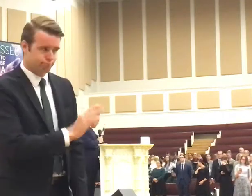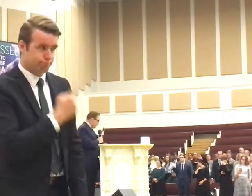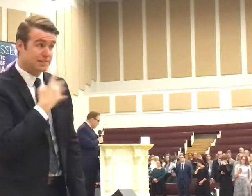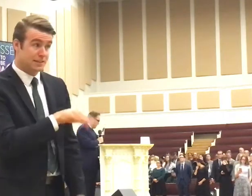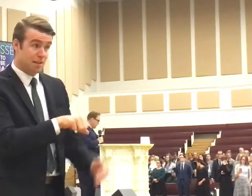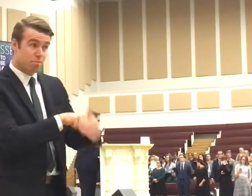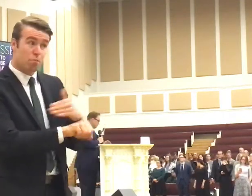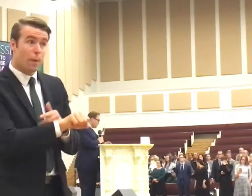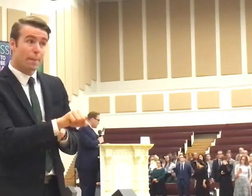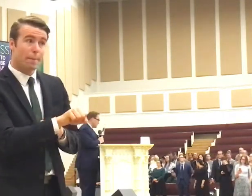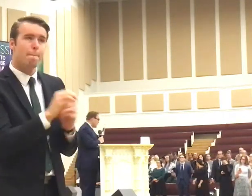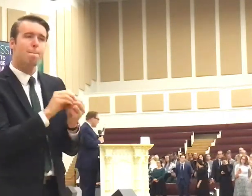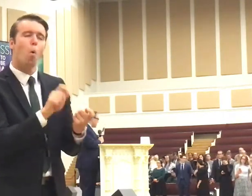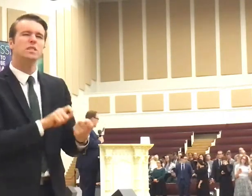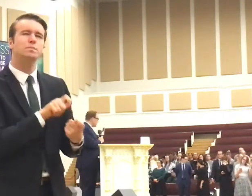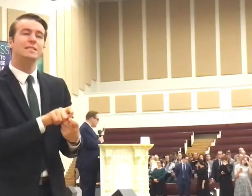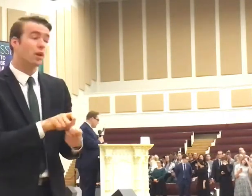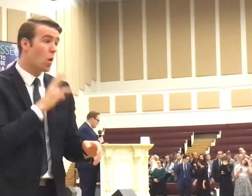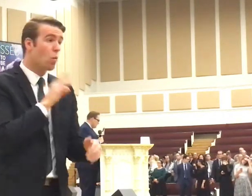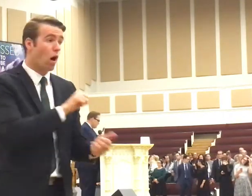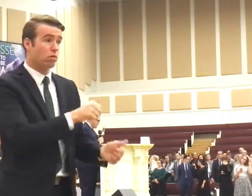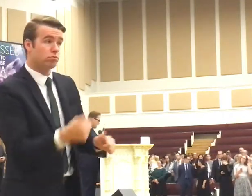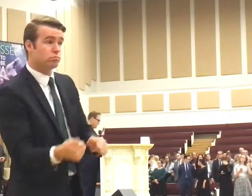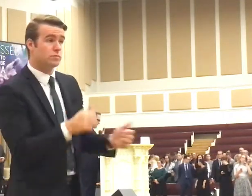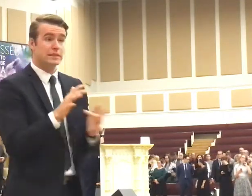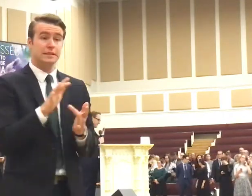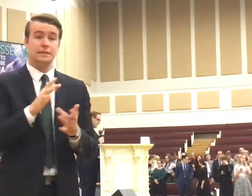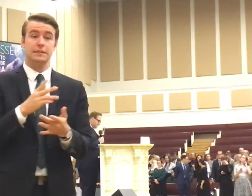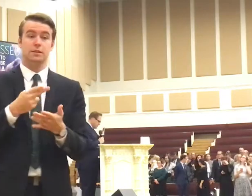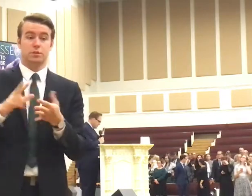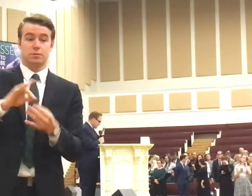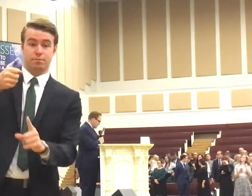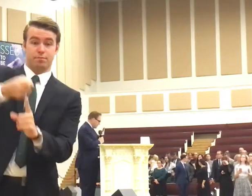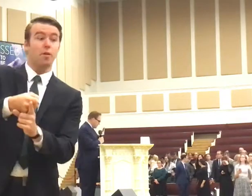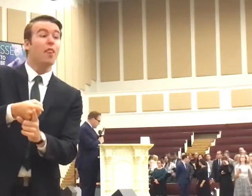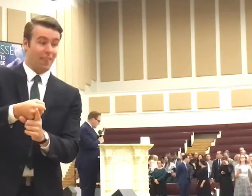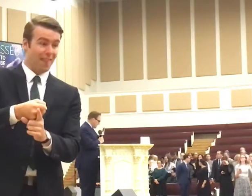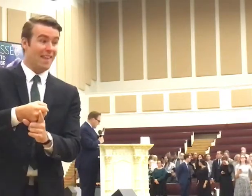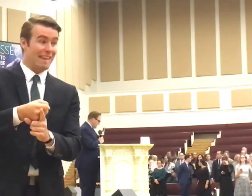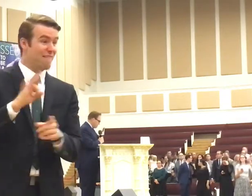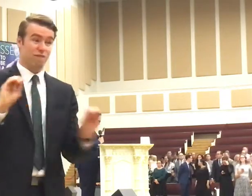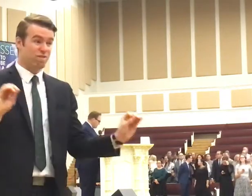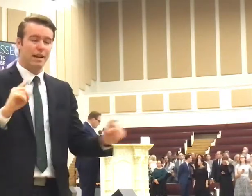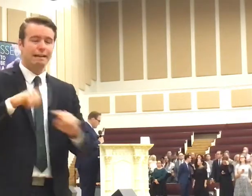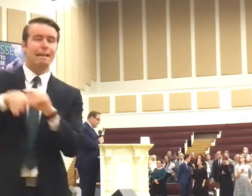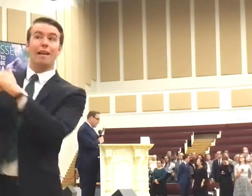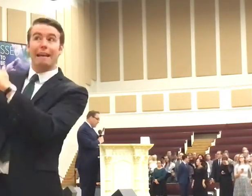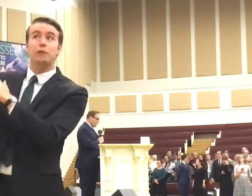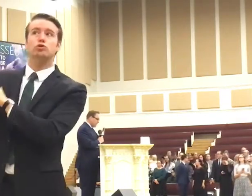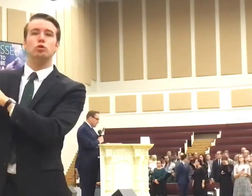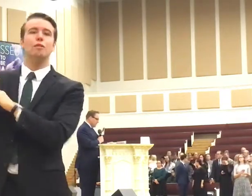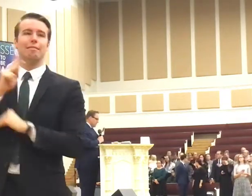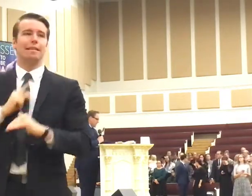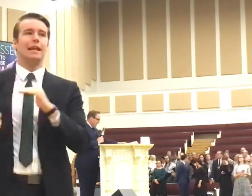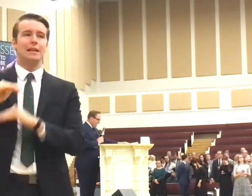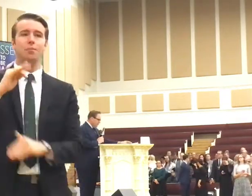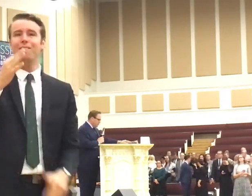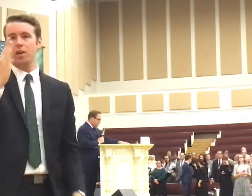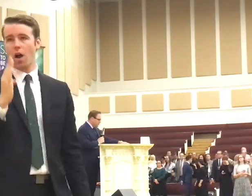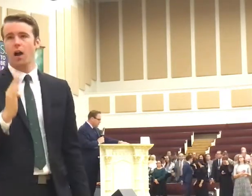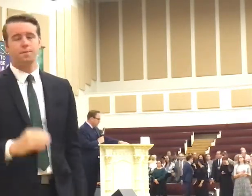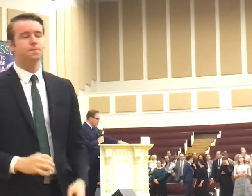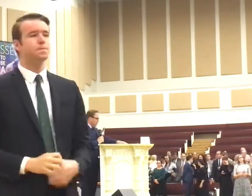unless you're born, he gets more specific, of water and Spirit, you cannot enter the kingdom of God. And